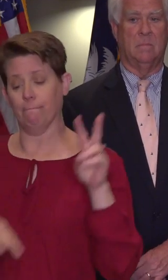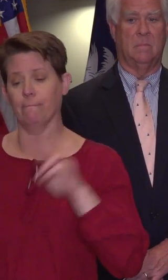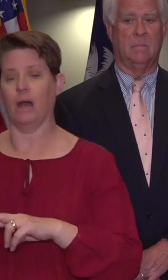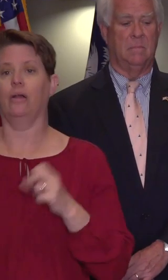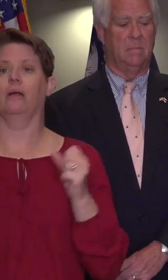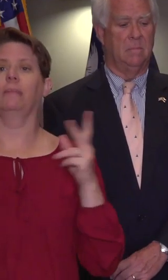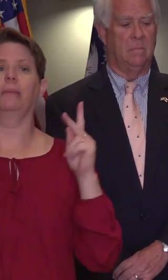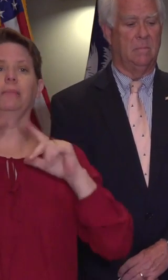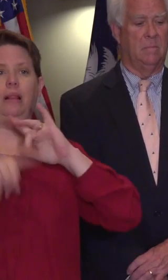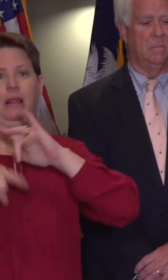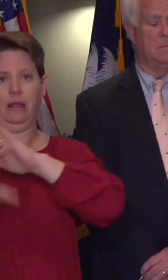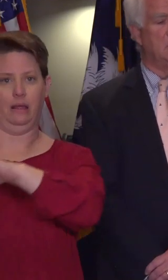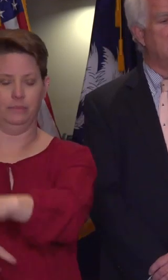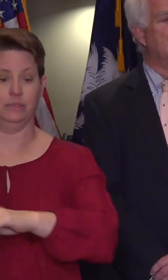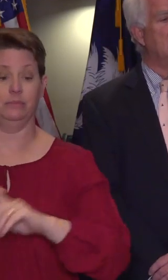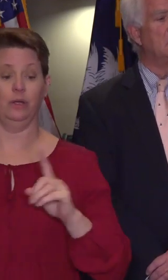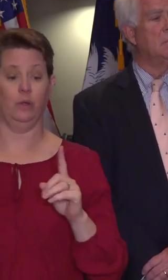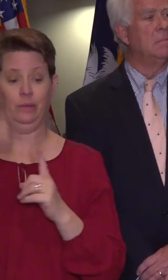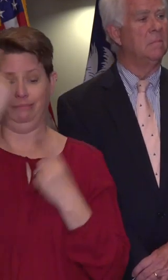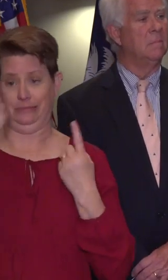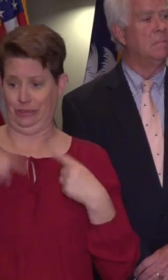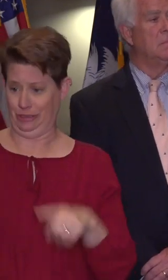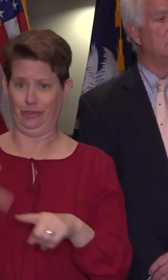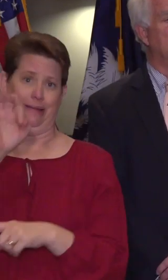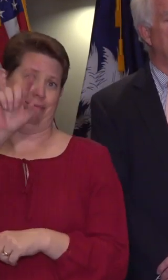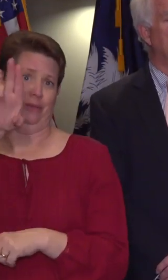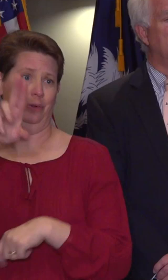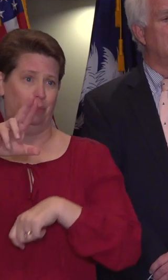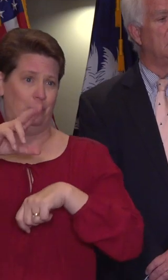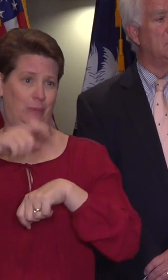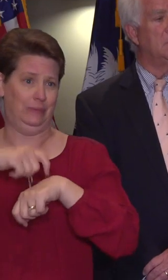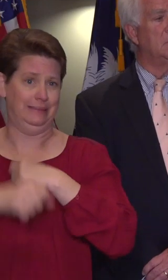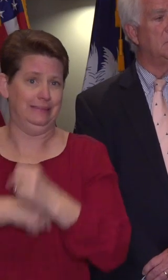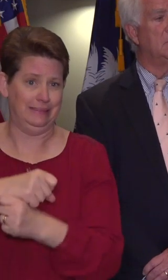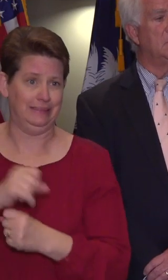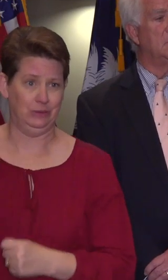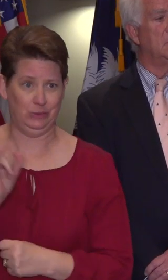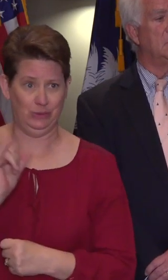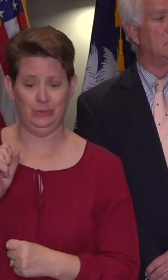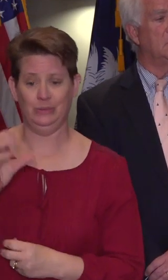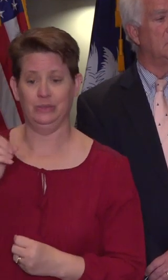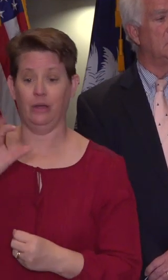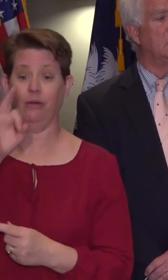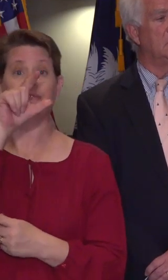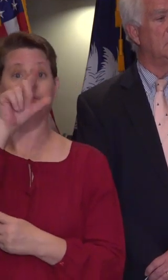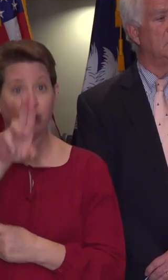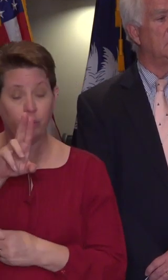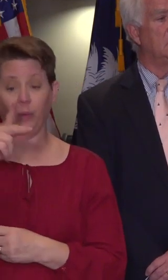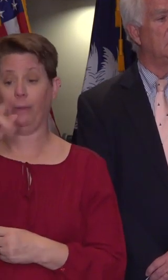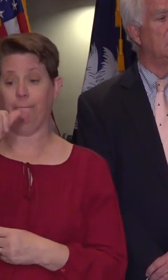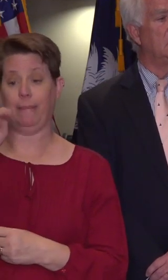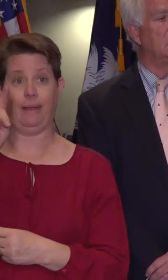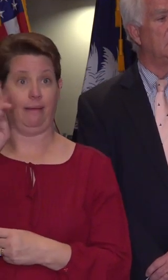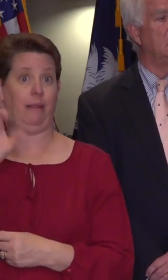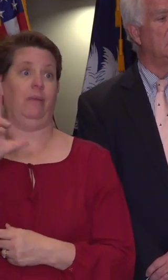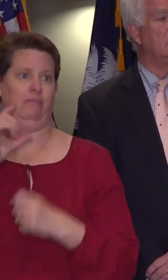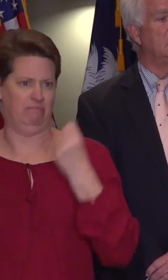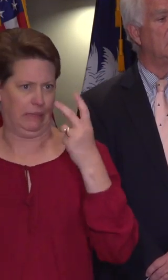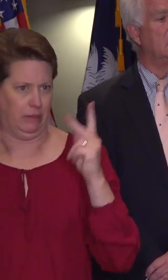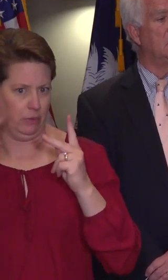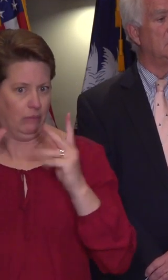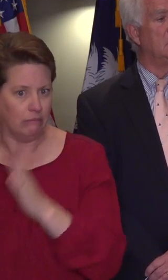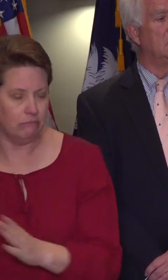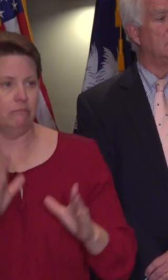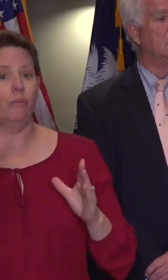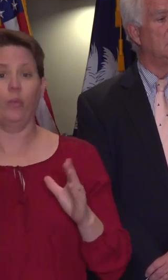this is something that we take under consideration during each flu season, in fact. So even during the flu pandemic, we were making